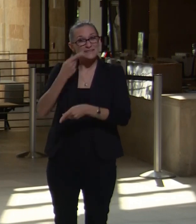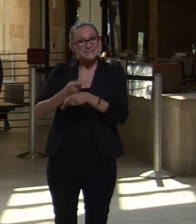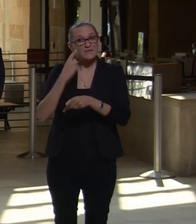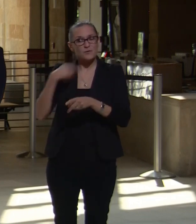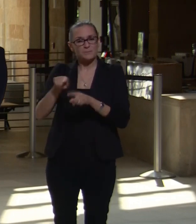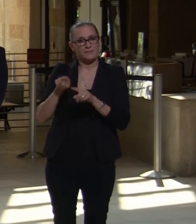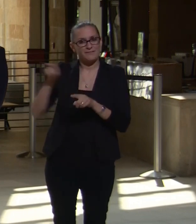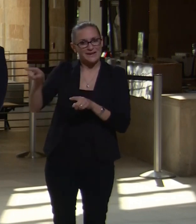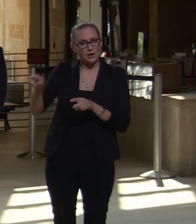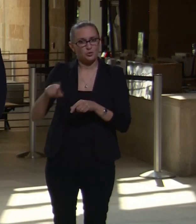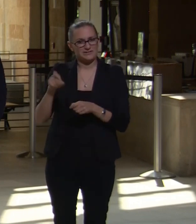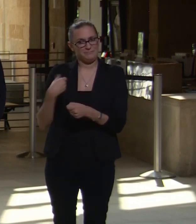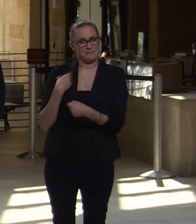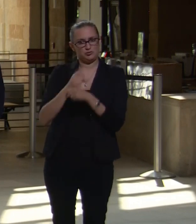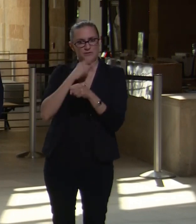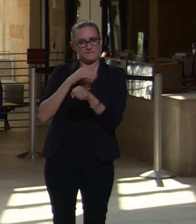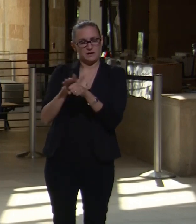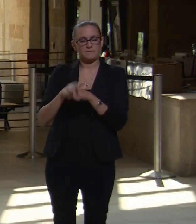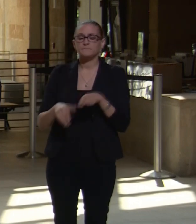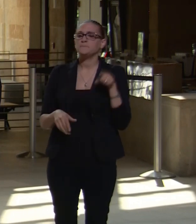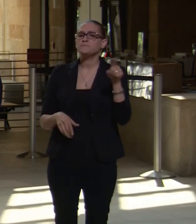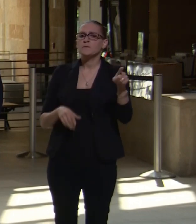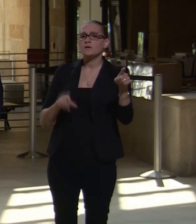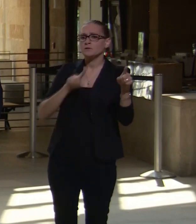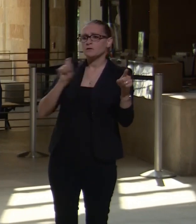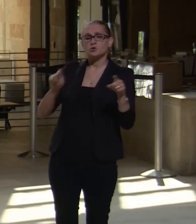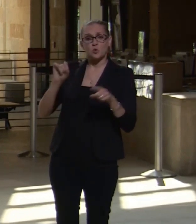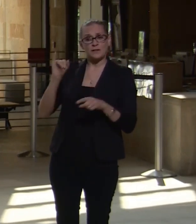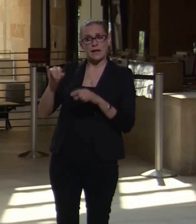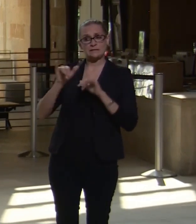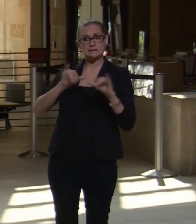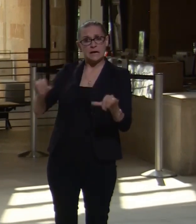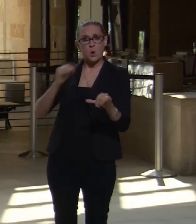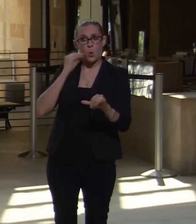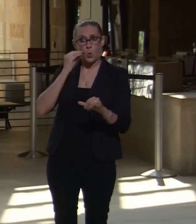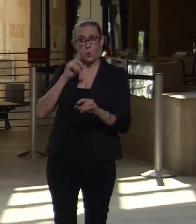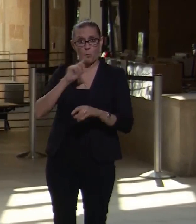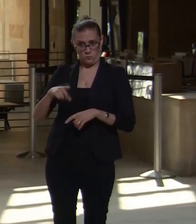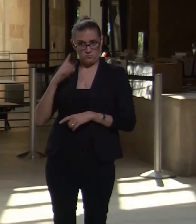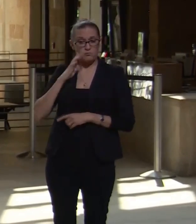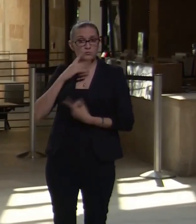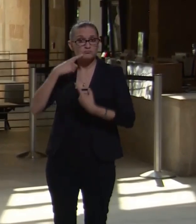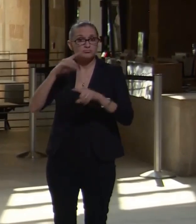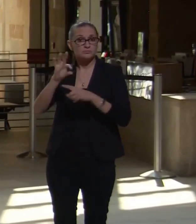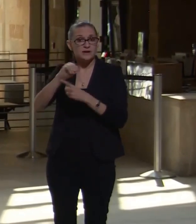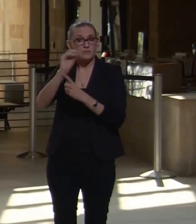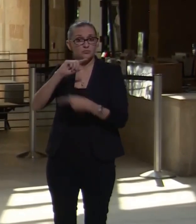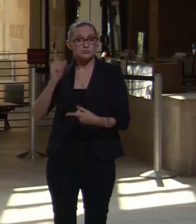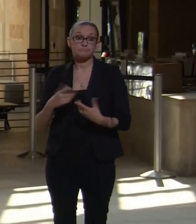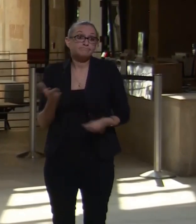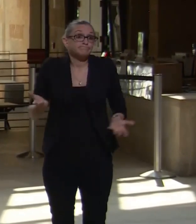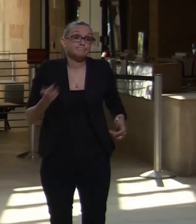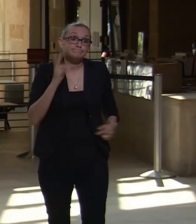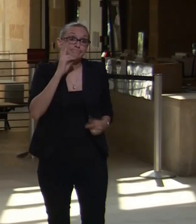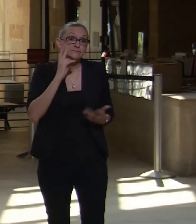them there. And so is the stay-at-home order, would that achieve a 90% reduction? We're going to